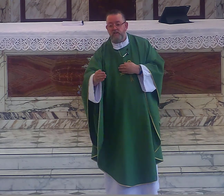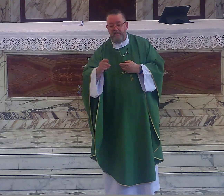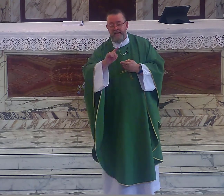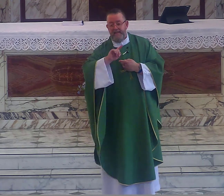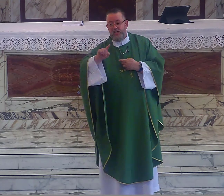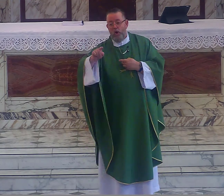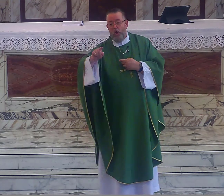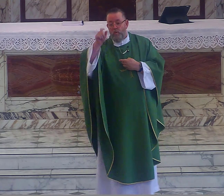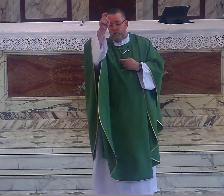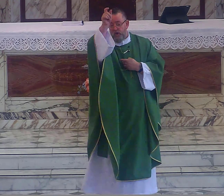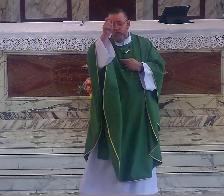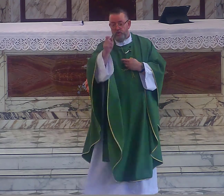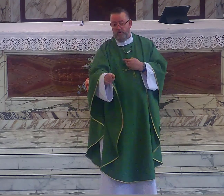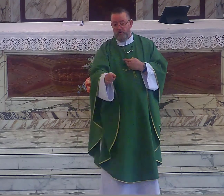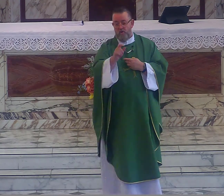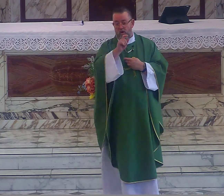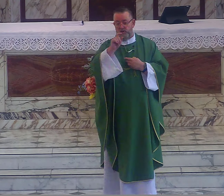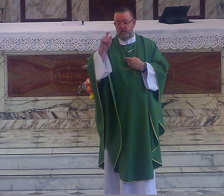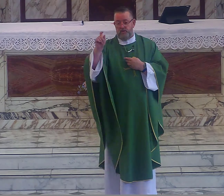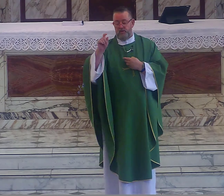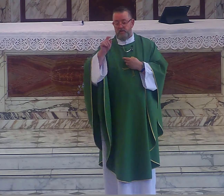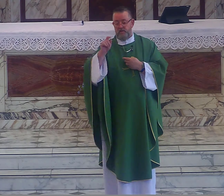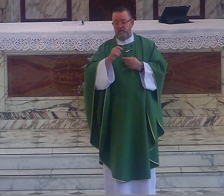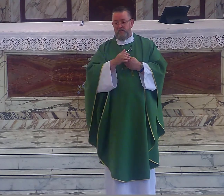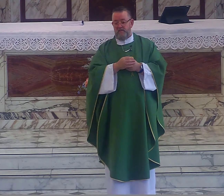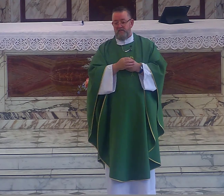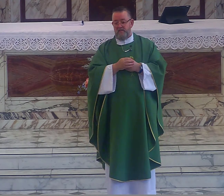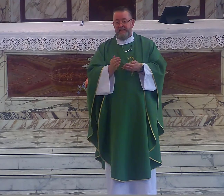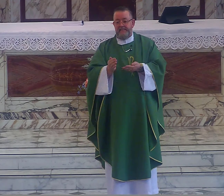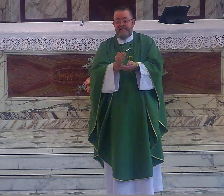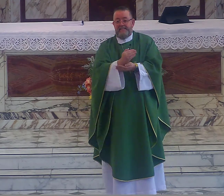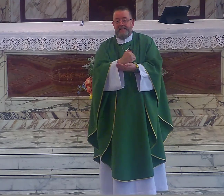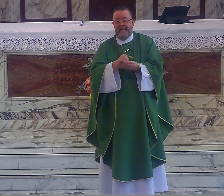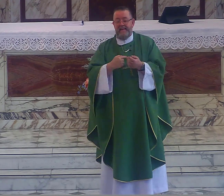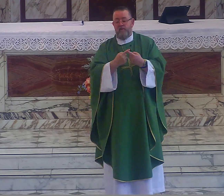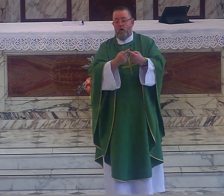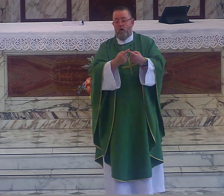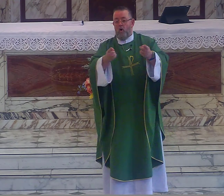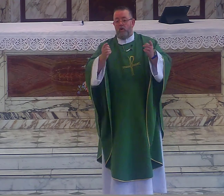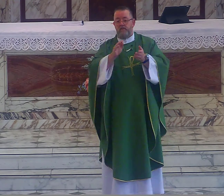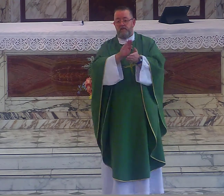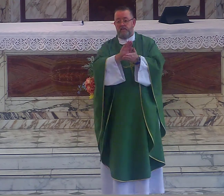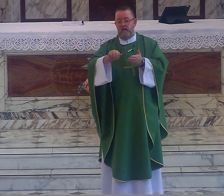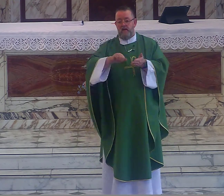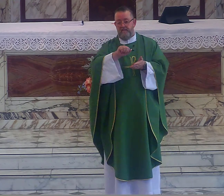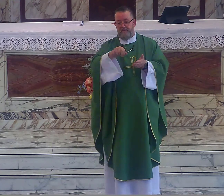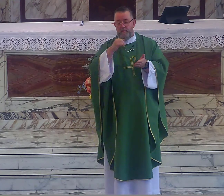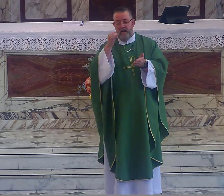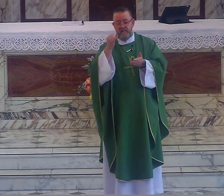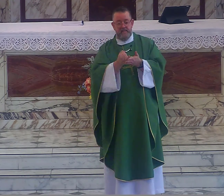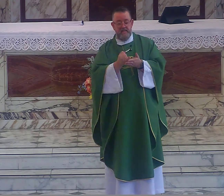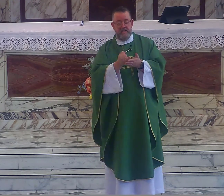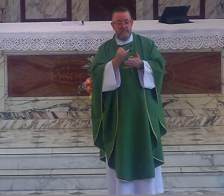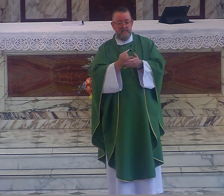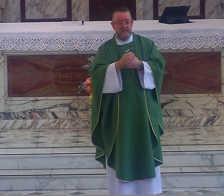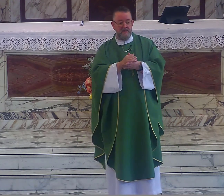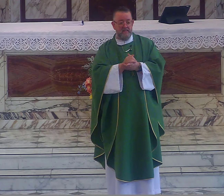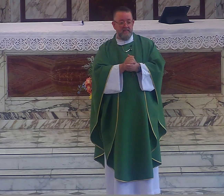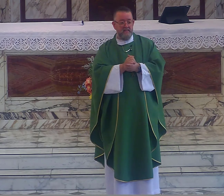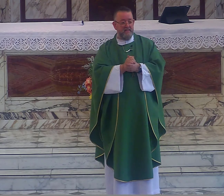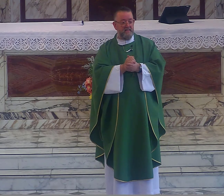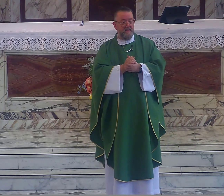much, He goes to the cross to save all of us from our